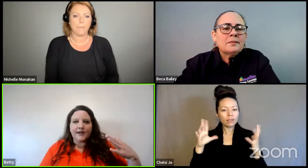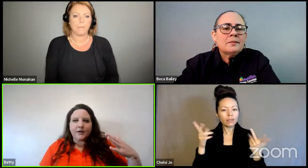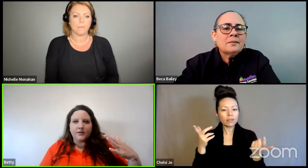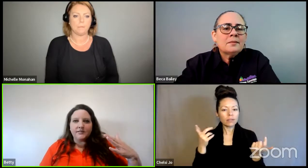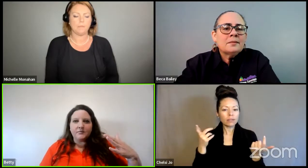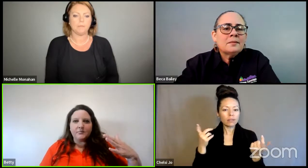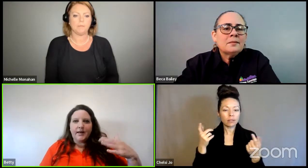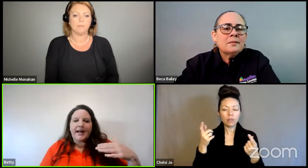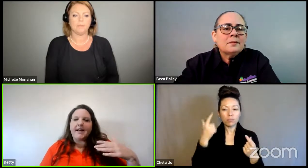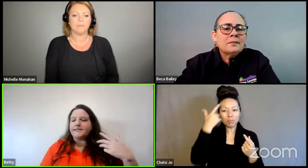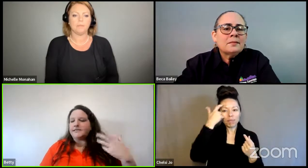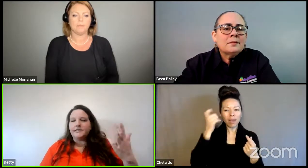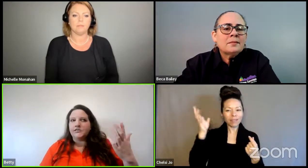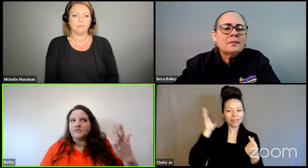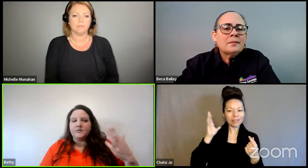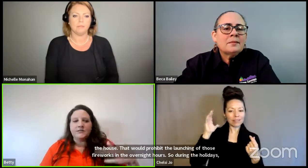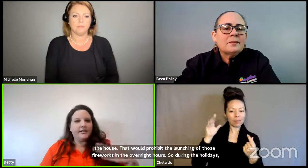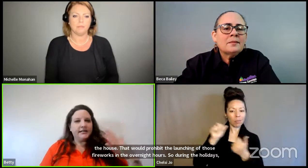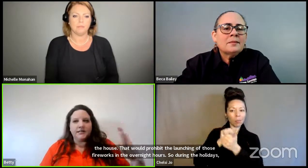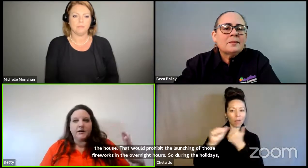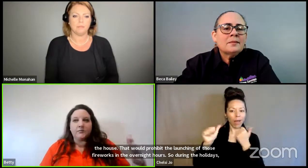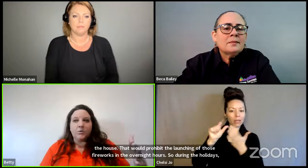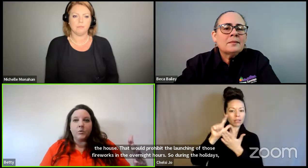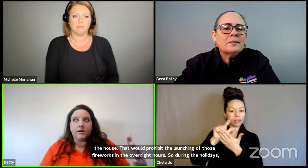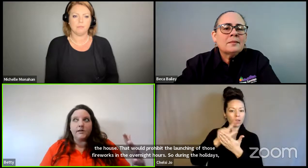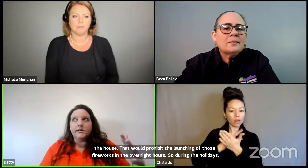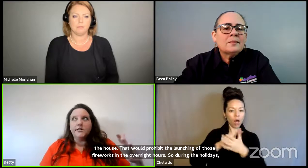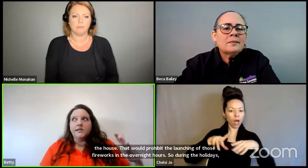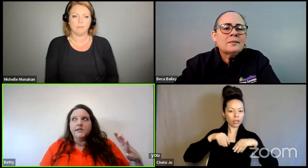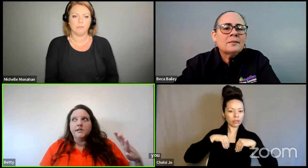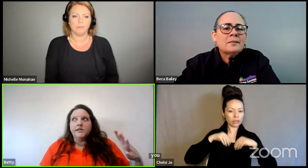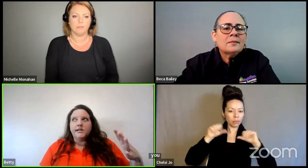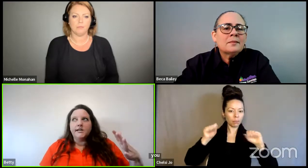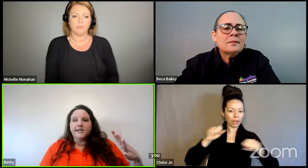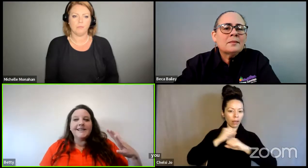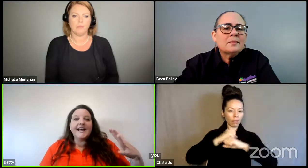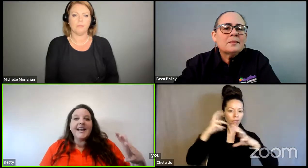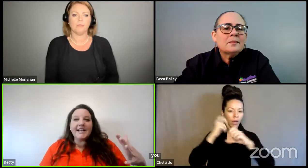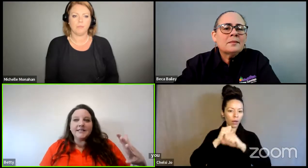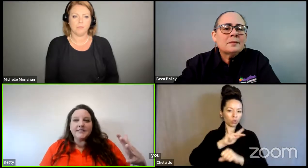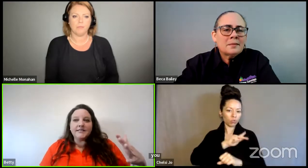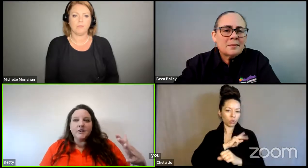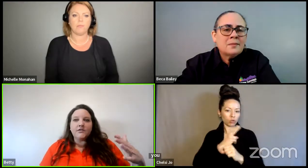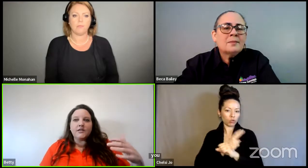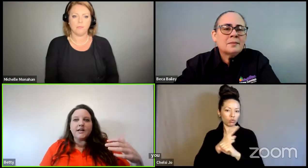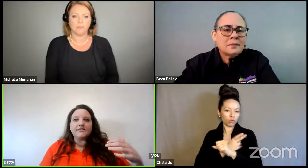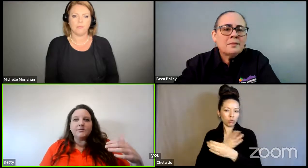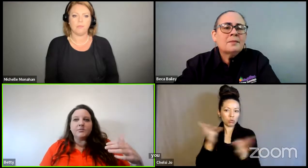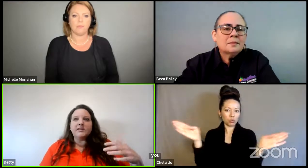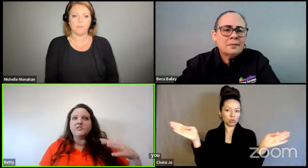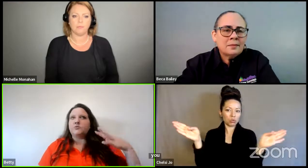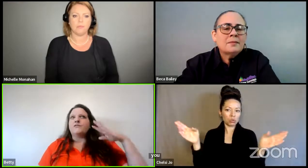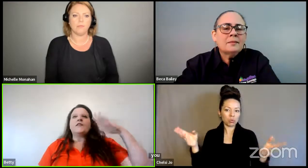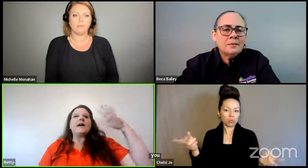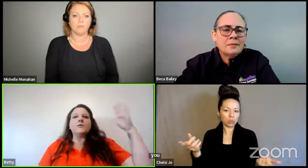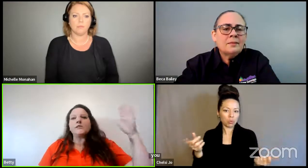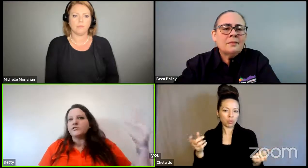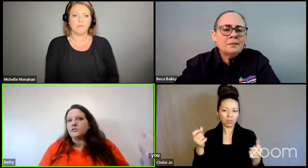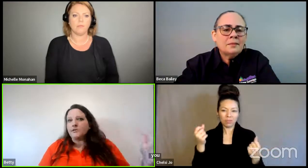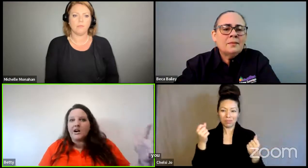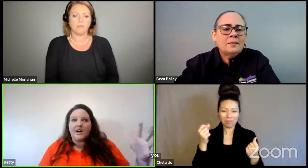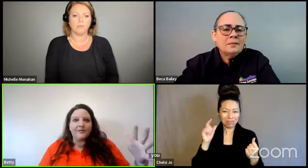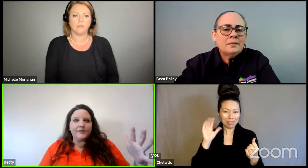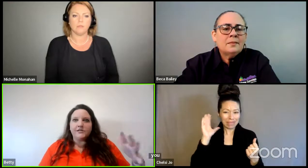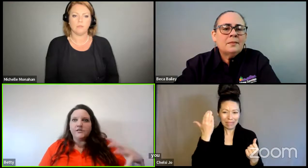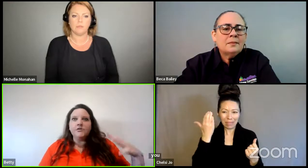ever since fireworks have passed, and it just seems like it's gotten more intense over the last couple of years, where